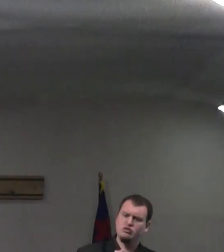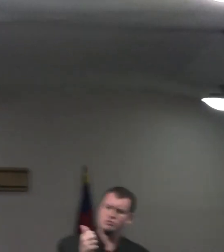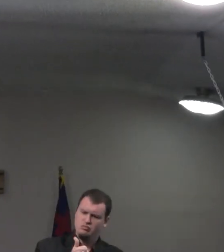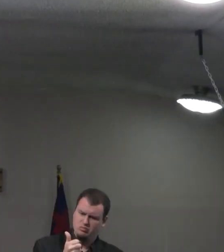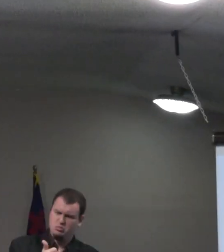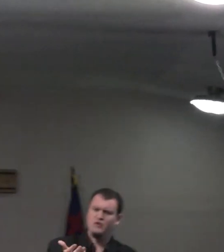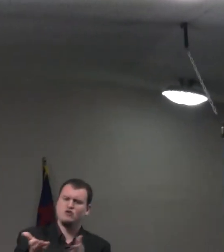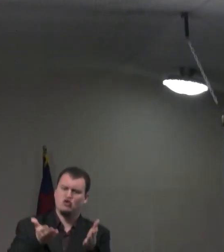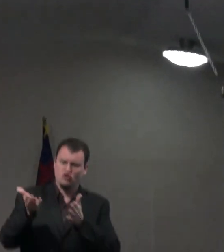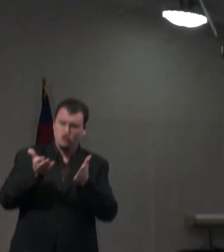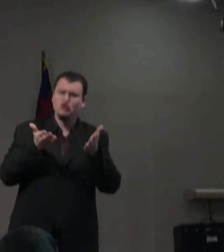this message.